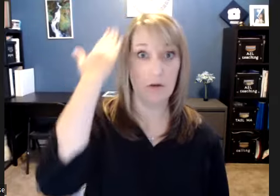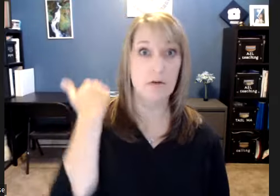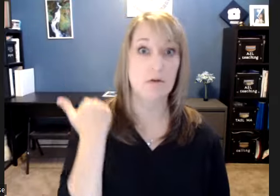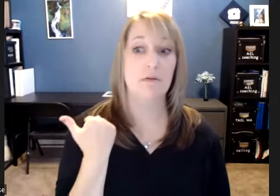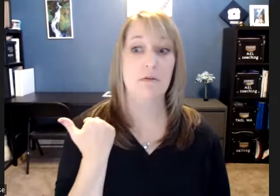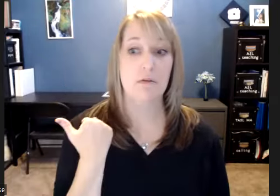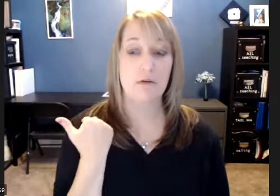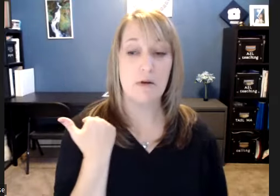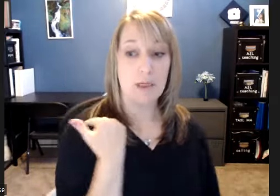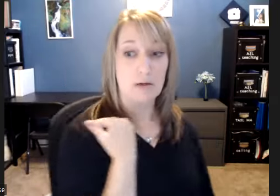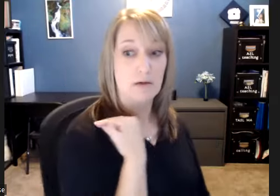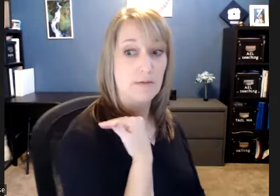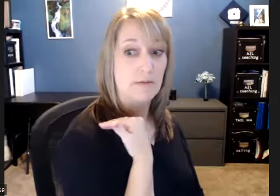would come here.